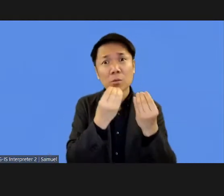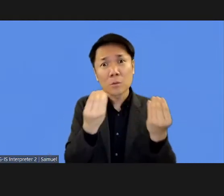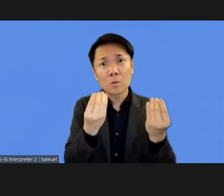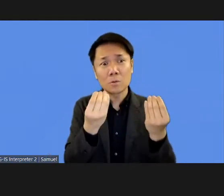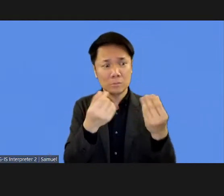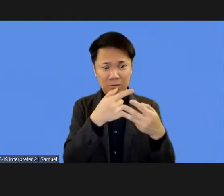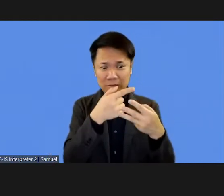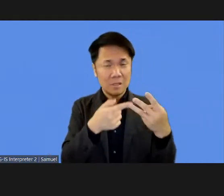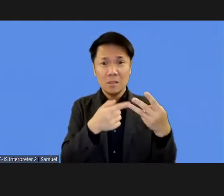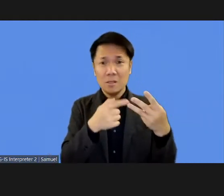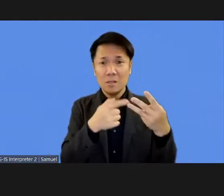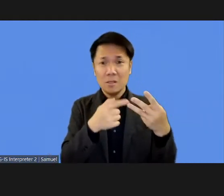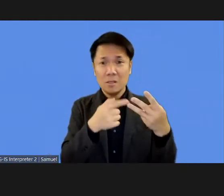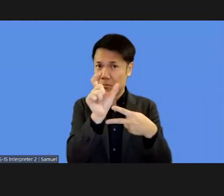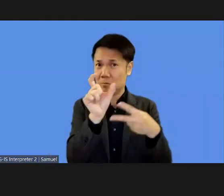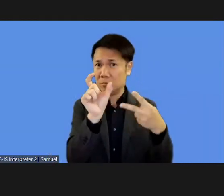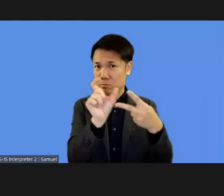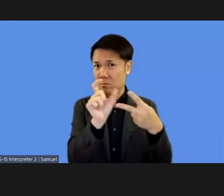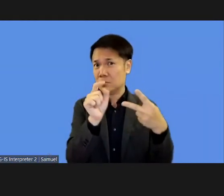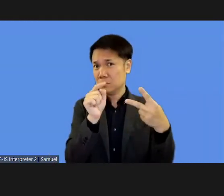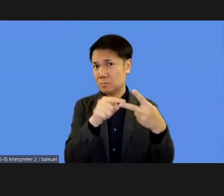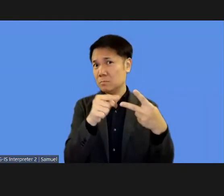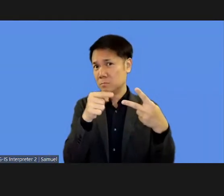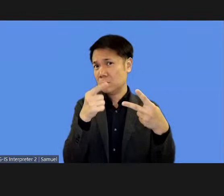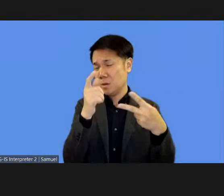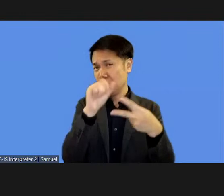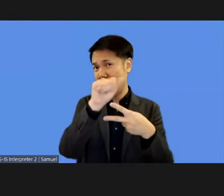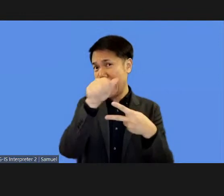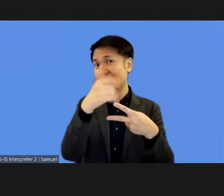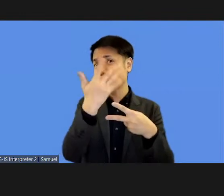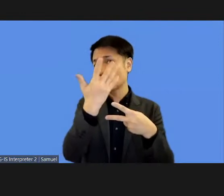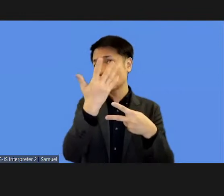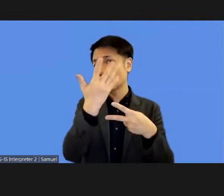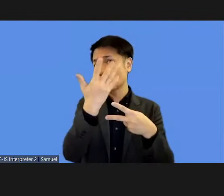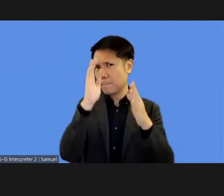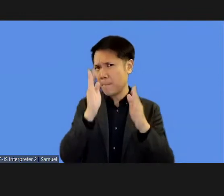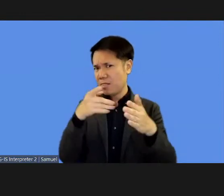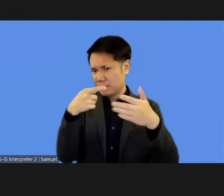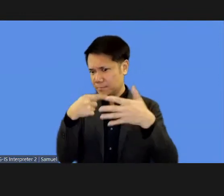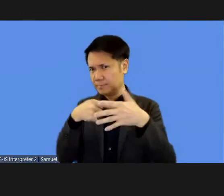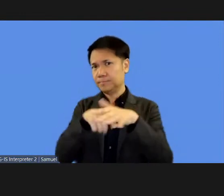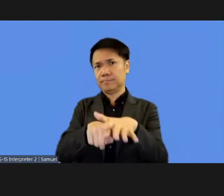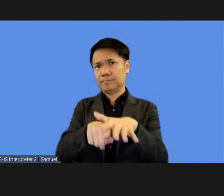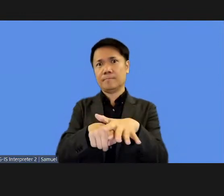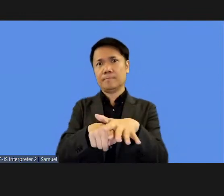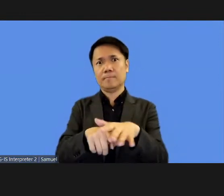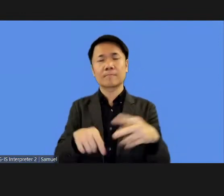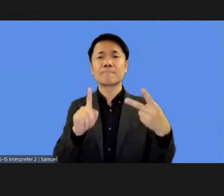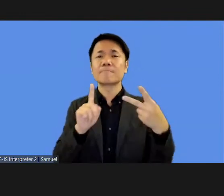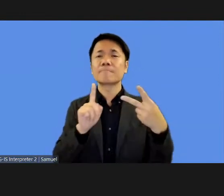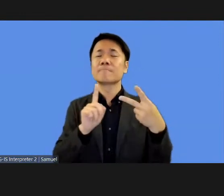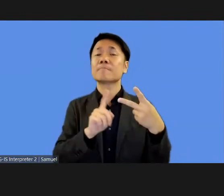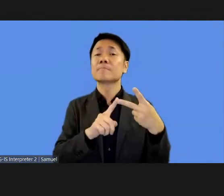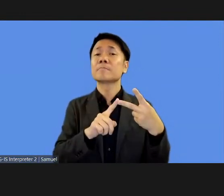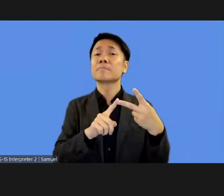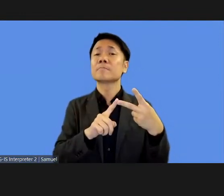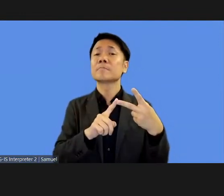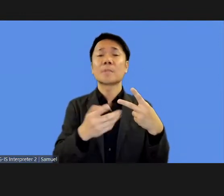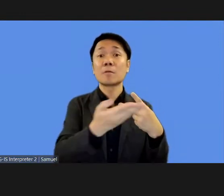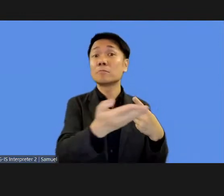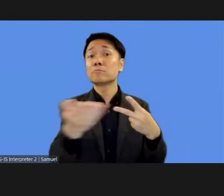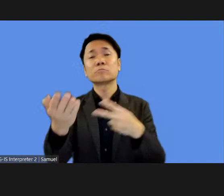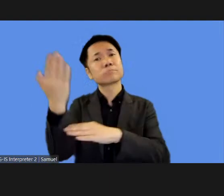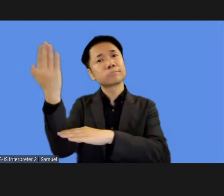for the implementation of SDGs. And I would have loved really that the recommendations reflect very